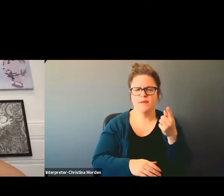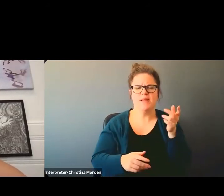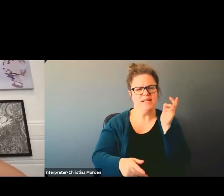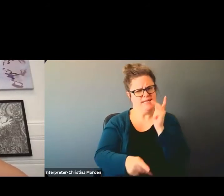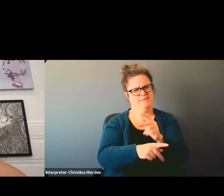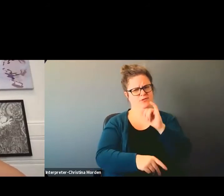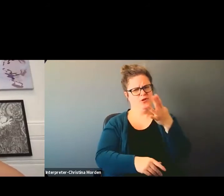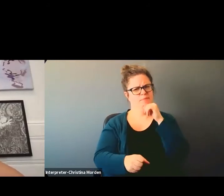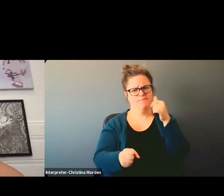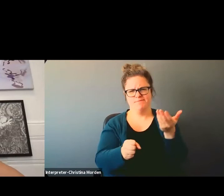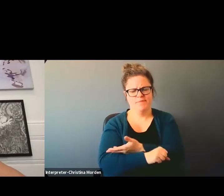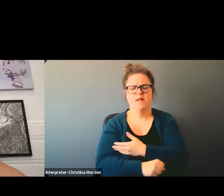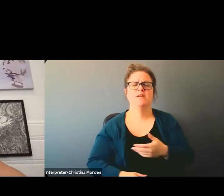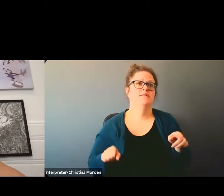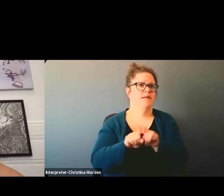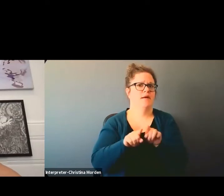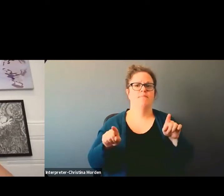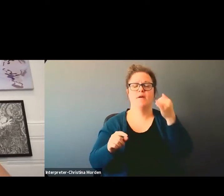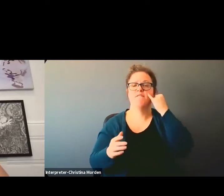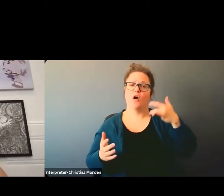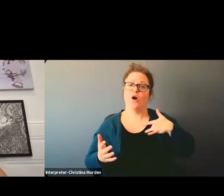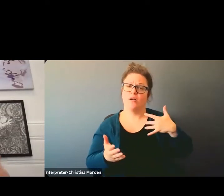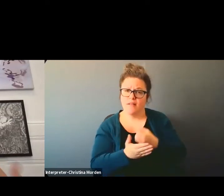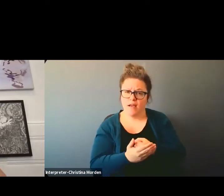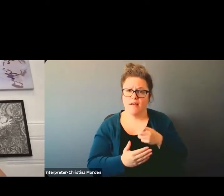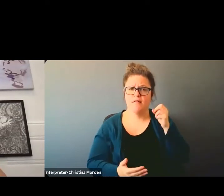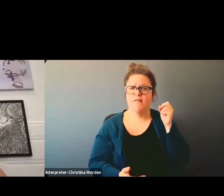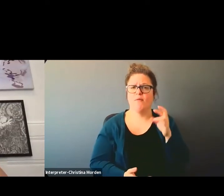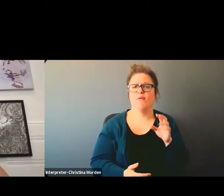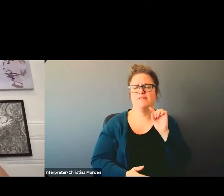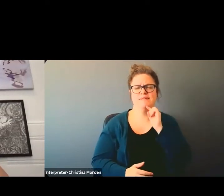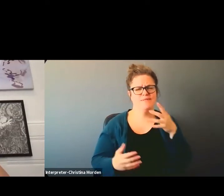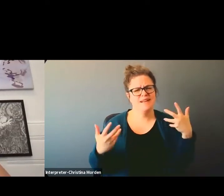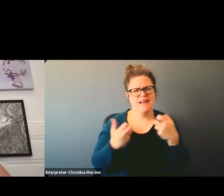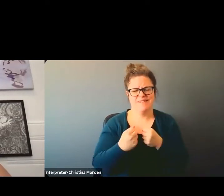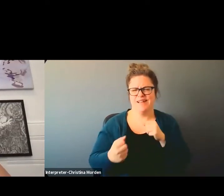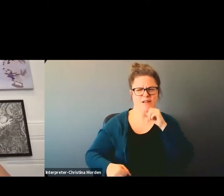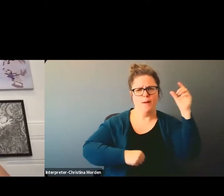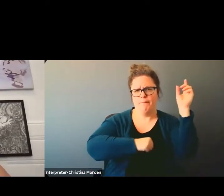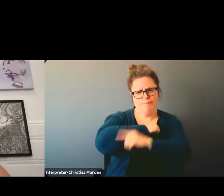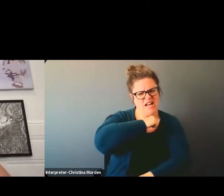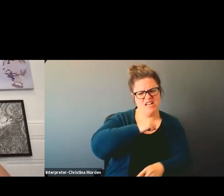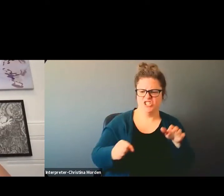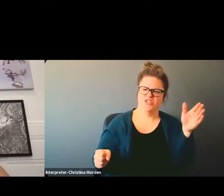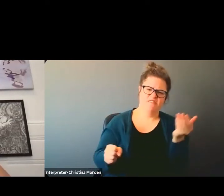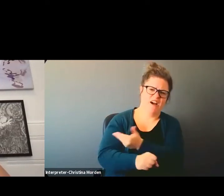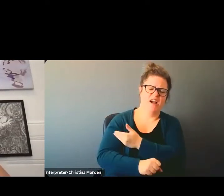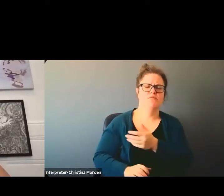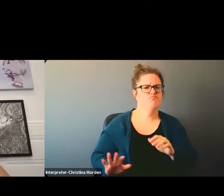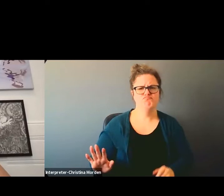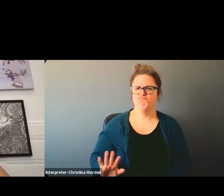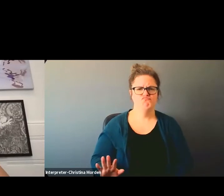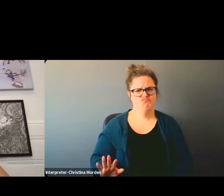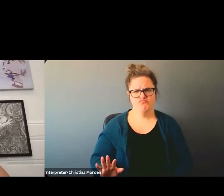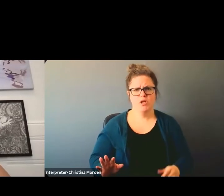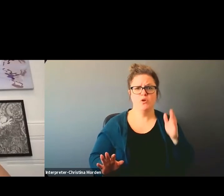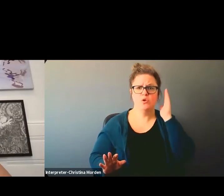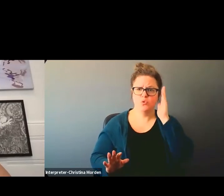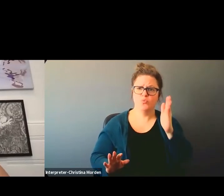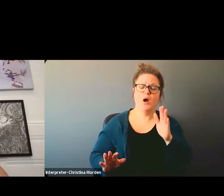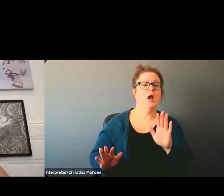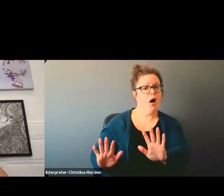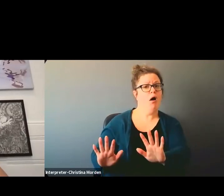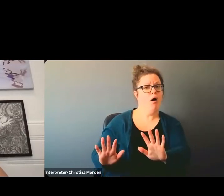punish someone if they had a heart attack or they had a serious accident, don't punish someone for handling the mental health